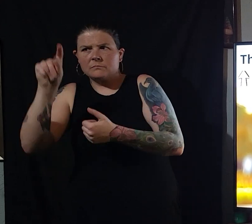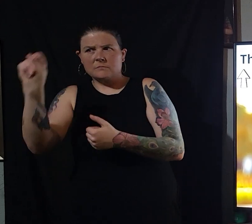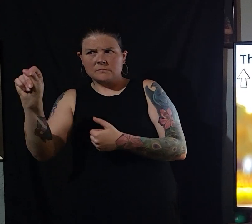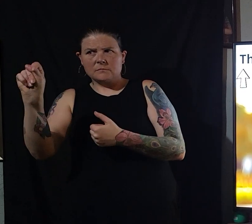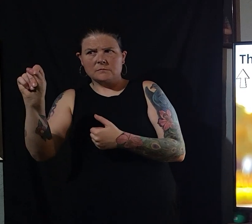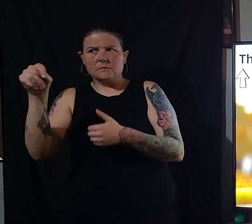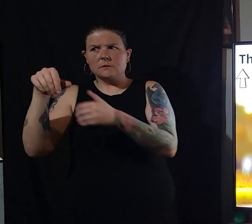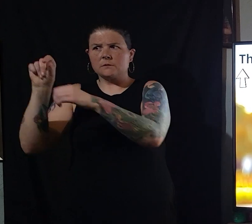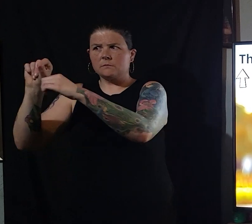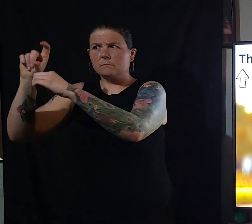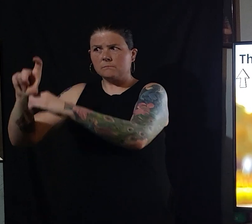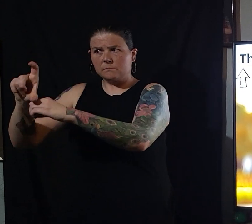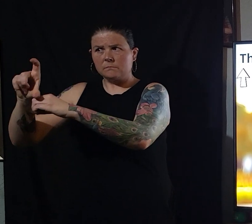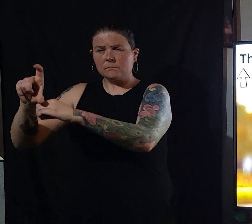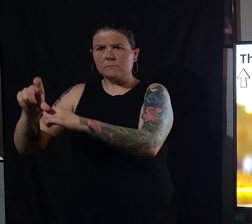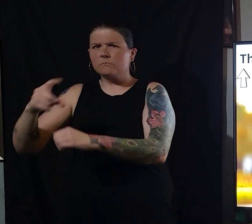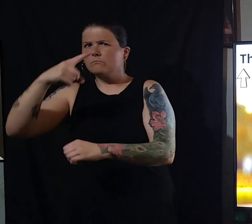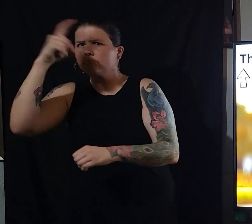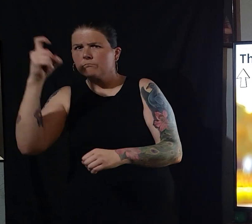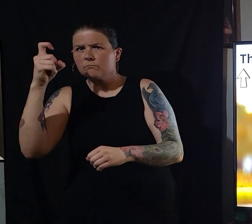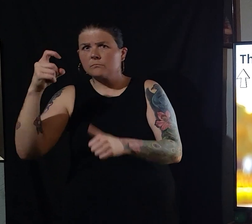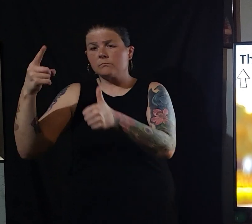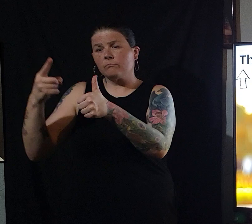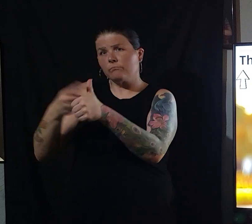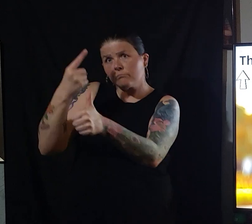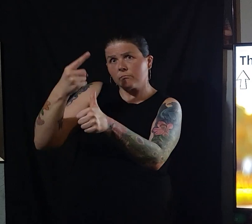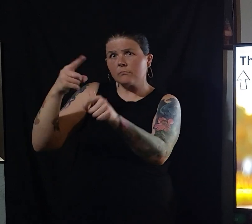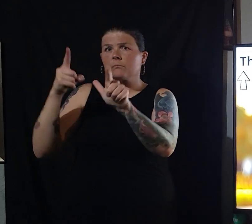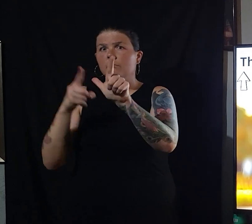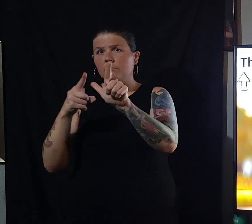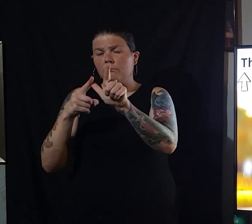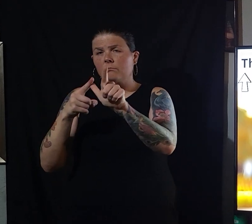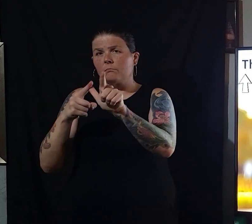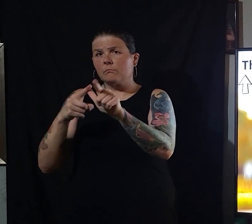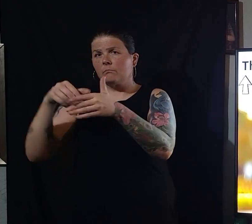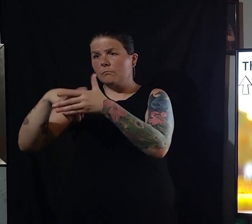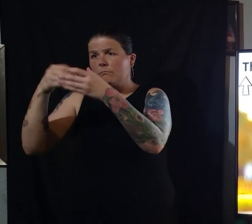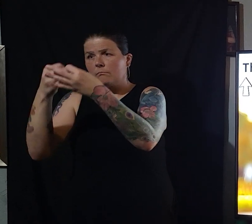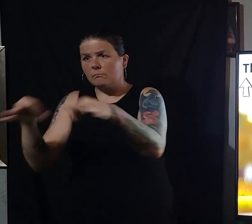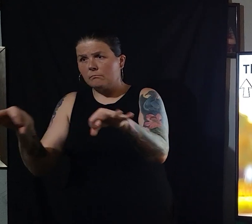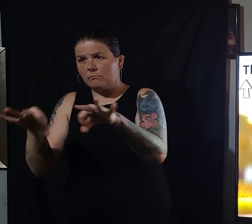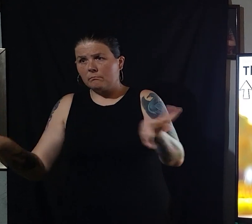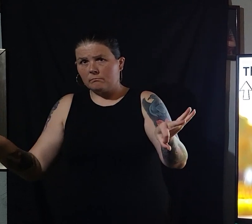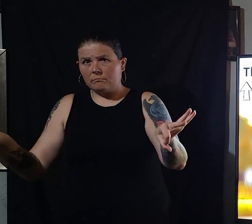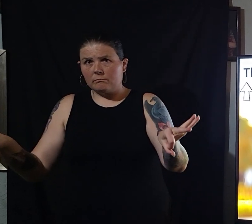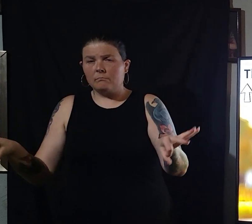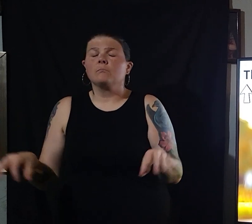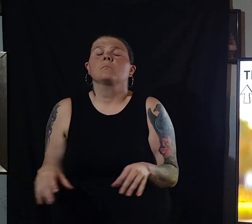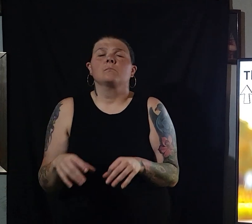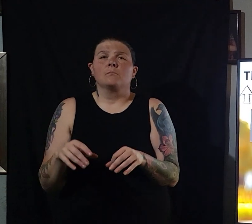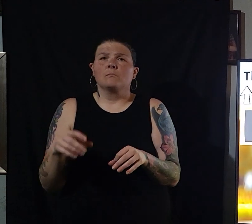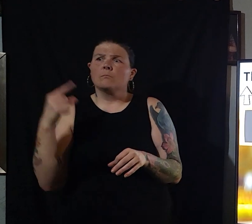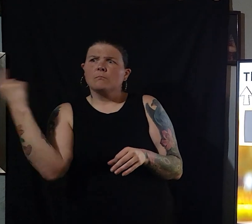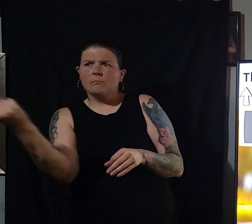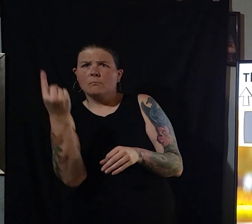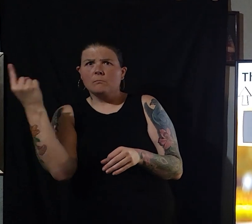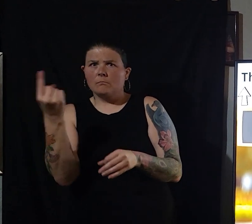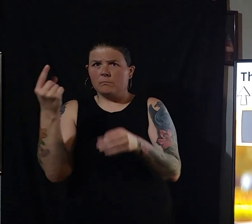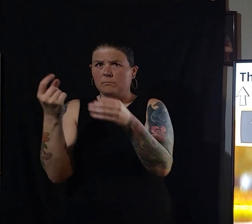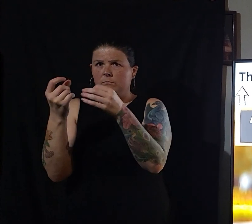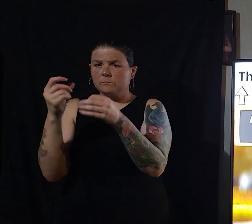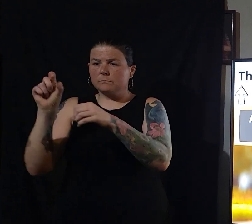is capitalized. That's because it's the first letter in the sentence.